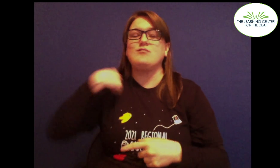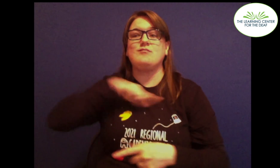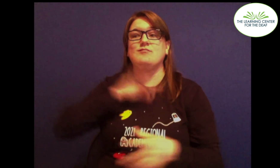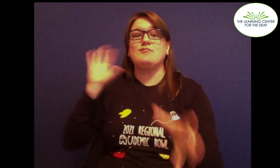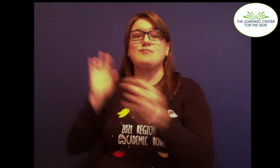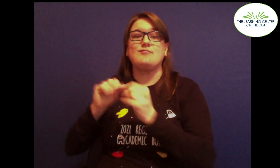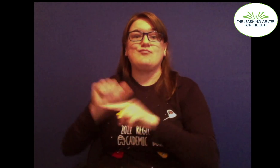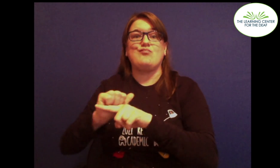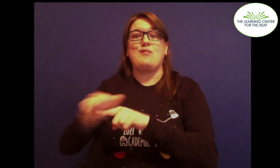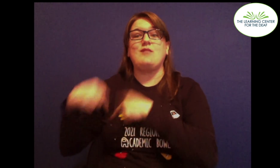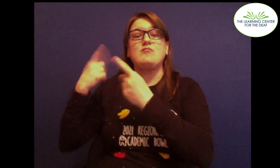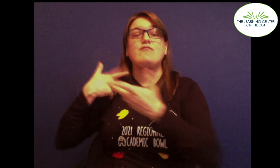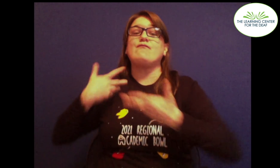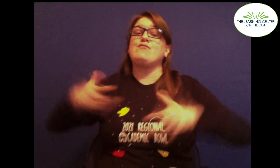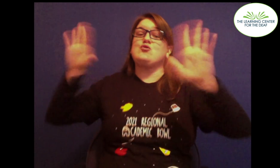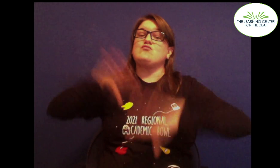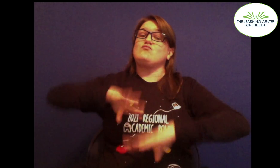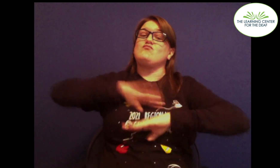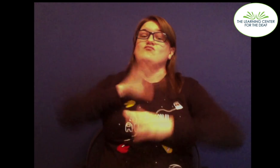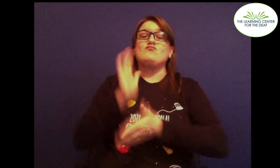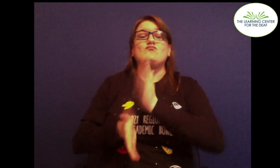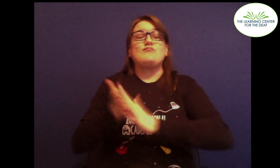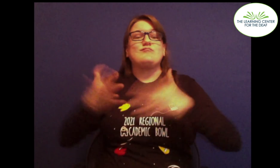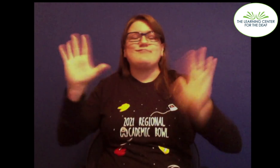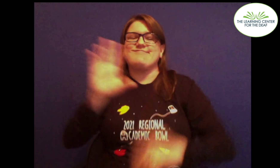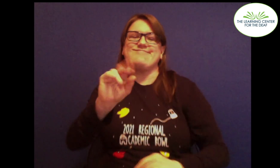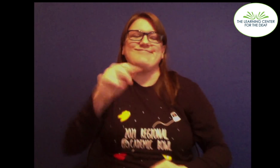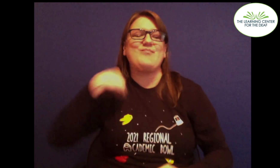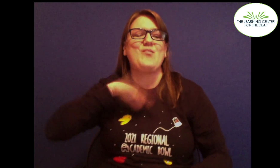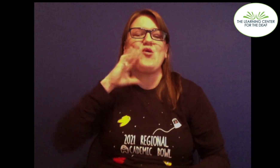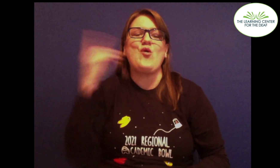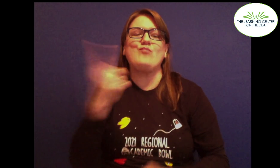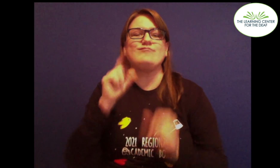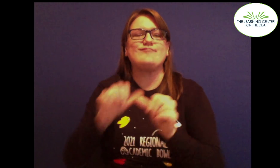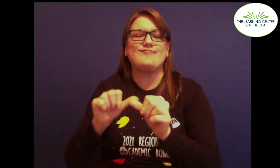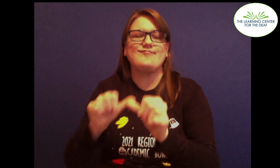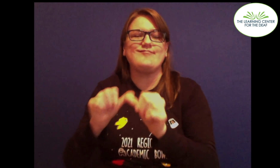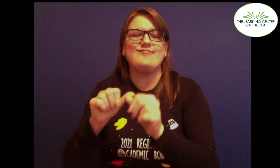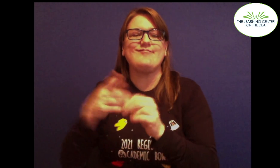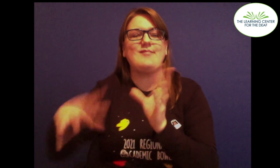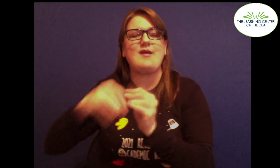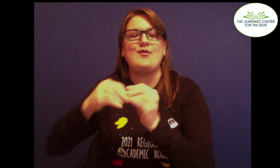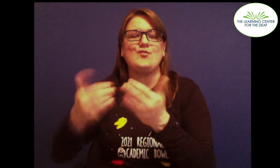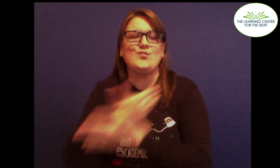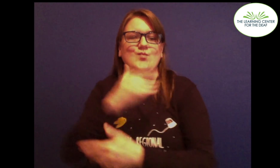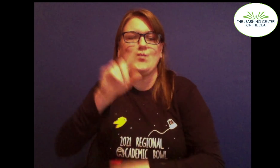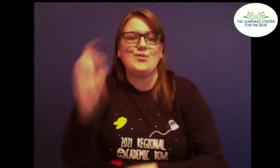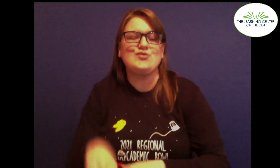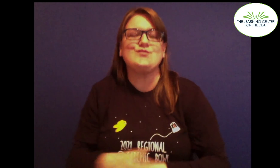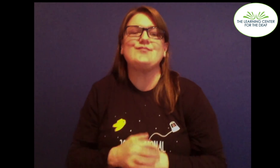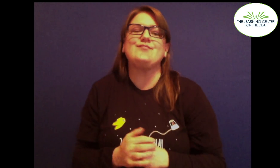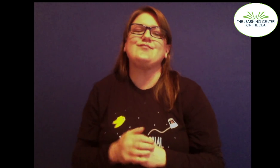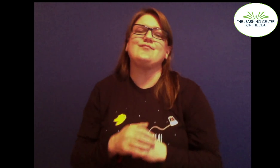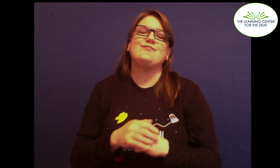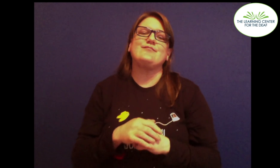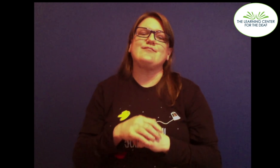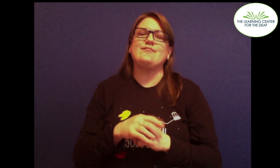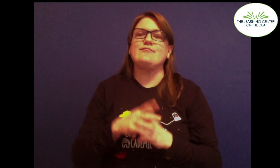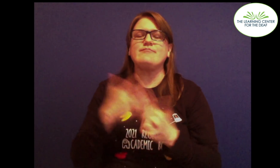the learning really interesting, as this is an ongoing, forever process that really there has no end to it